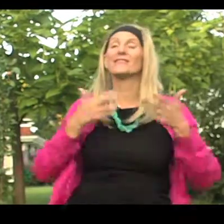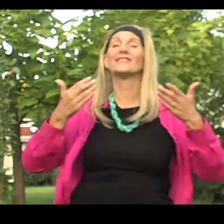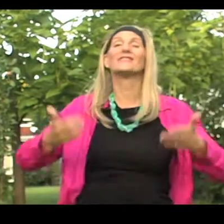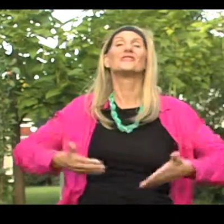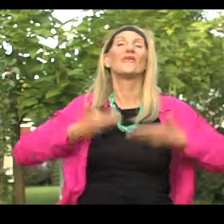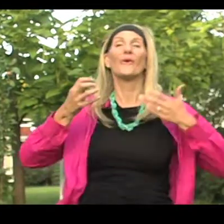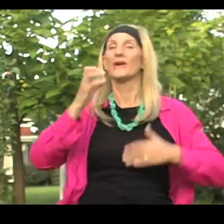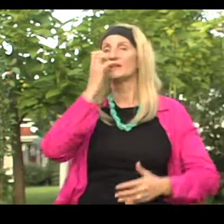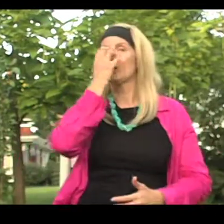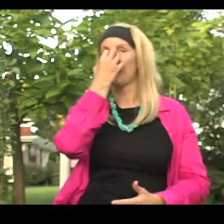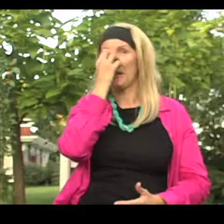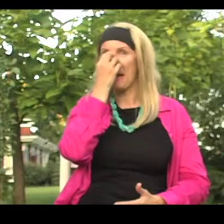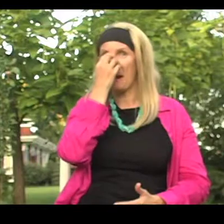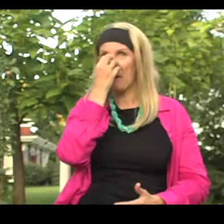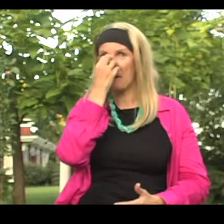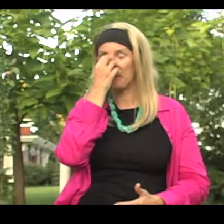a joy to clown